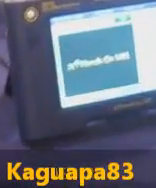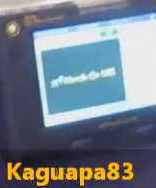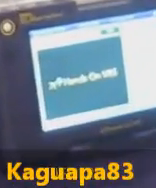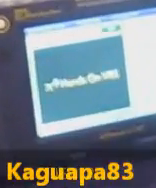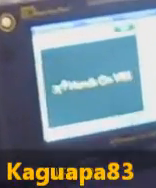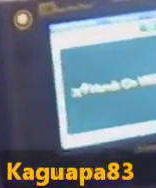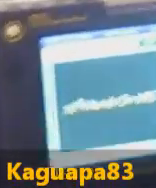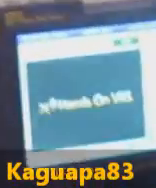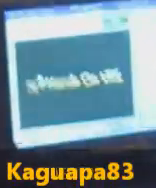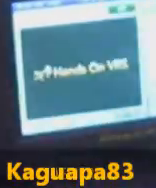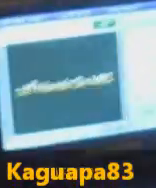Thank you.